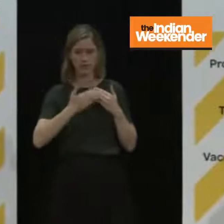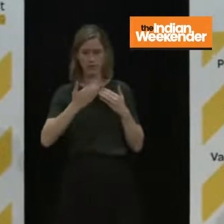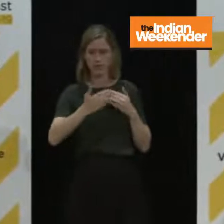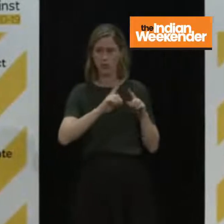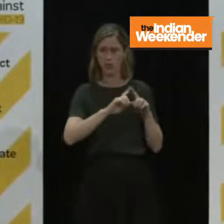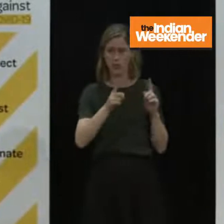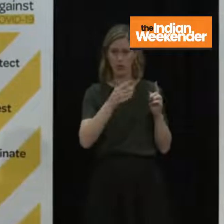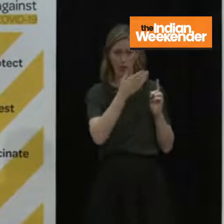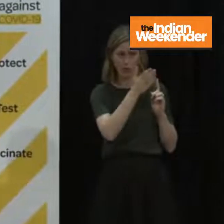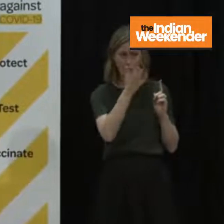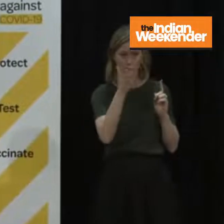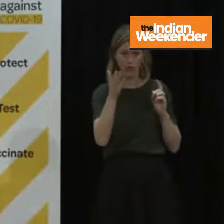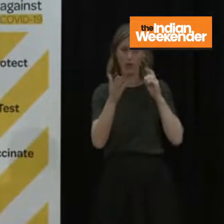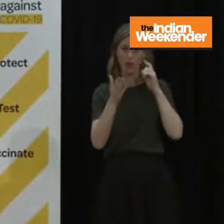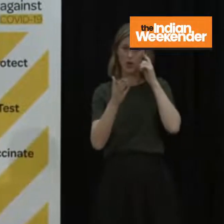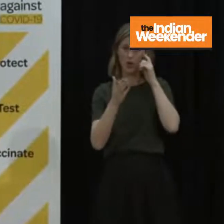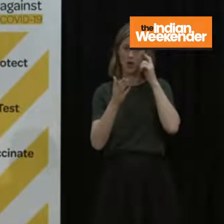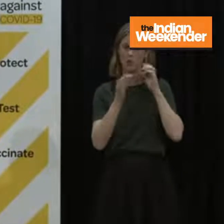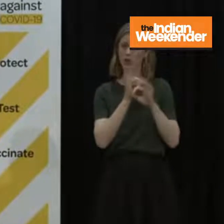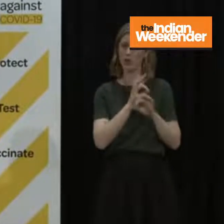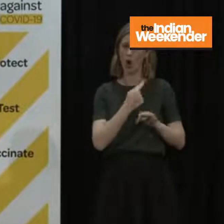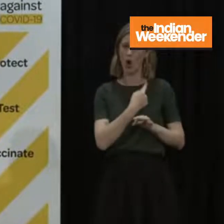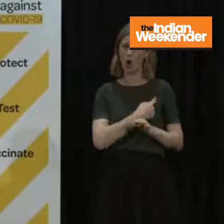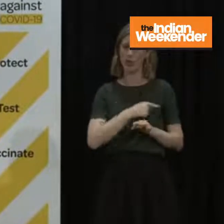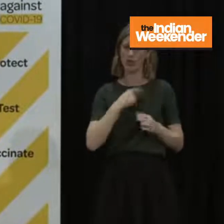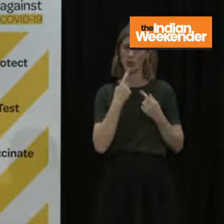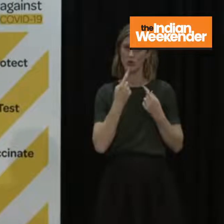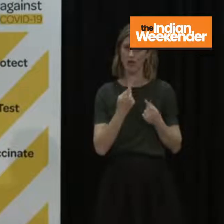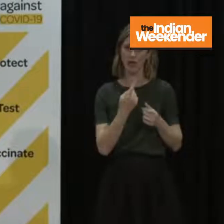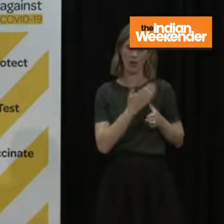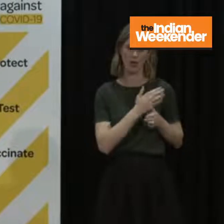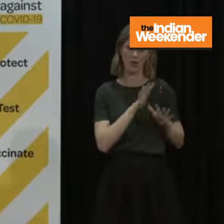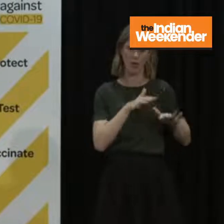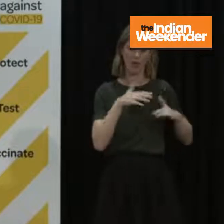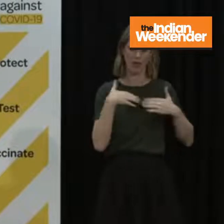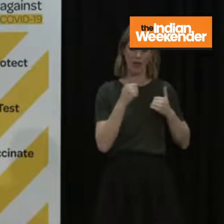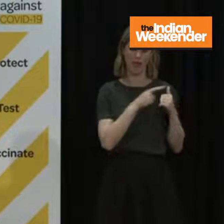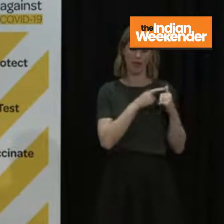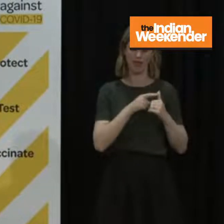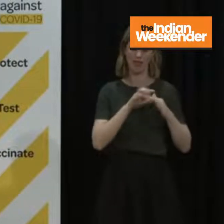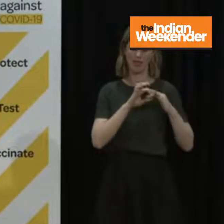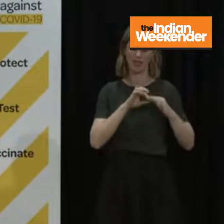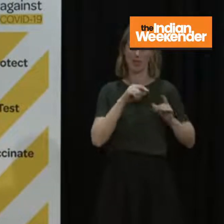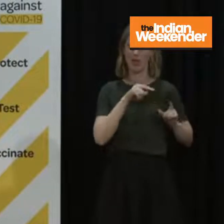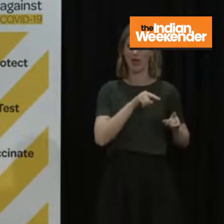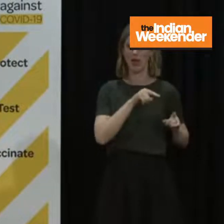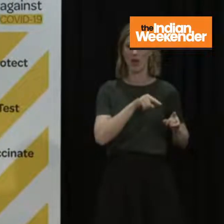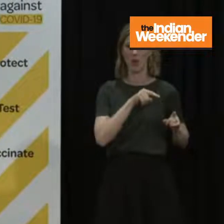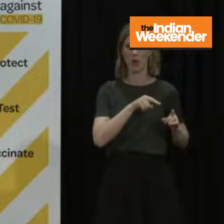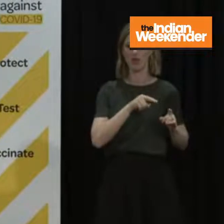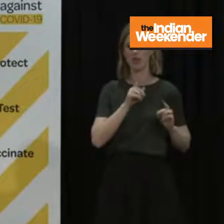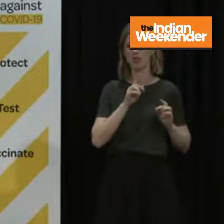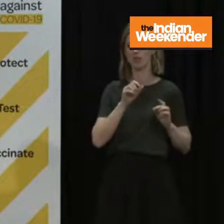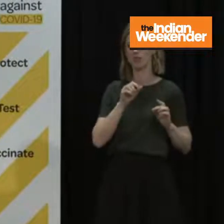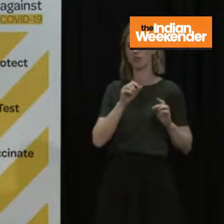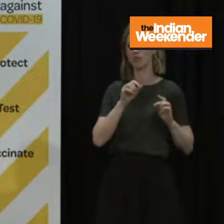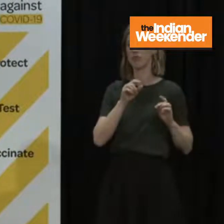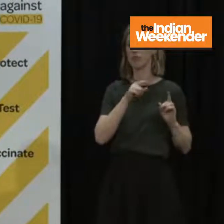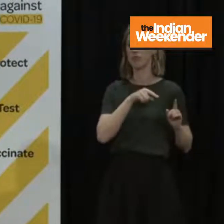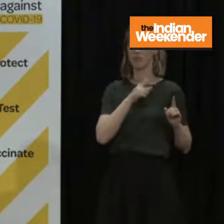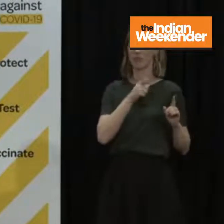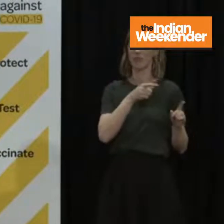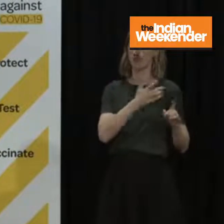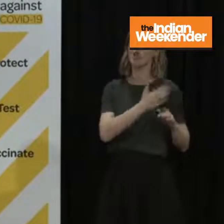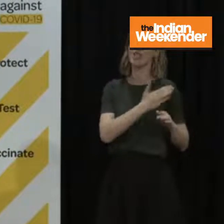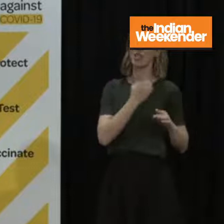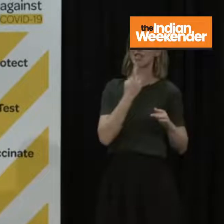number of you, it was somewhat dishonest not to mention that the original public health advice around that was that mandated vaccination should have